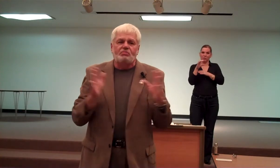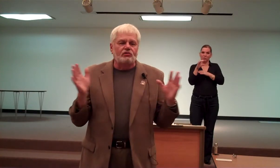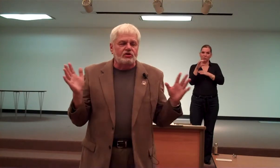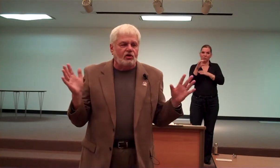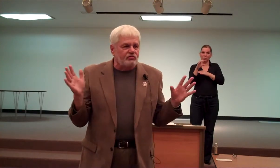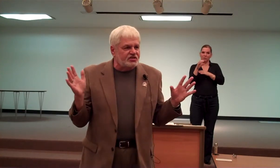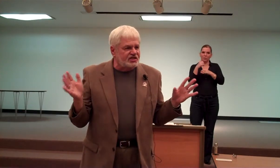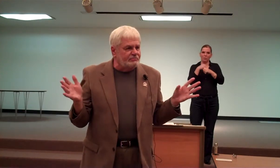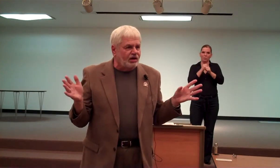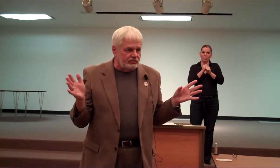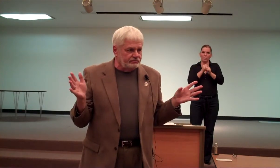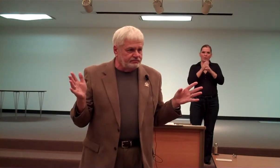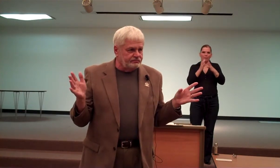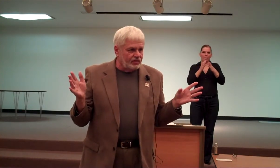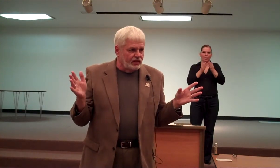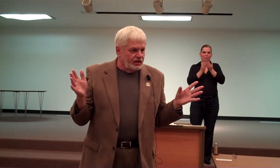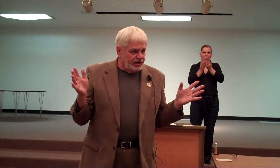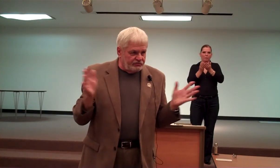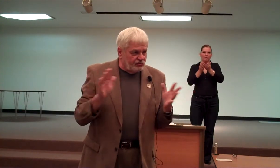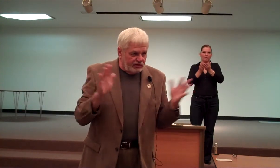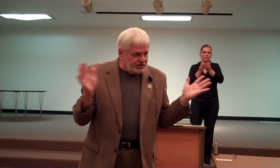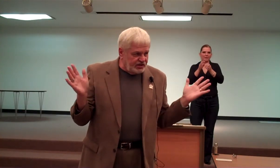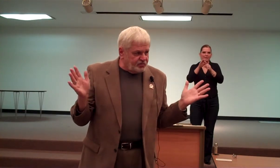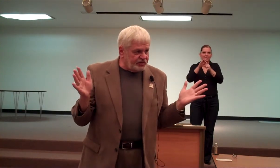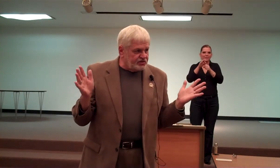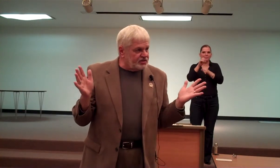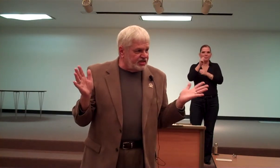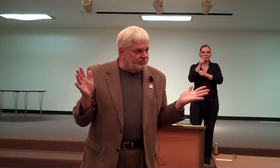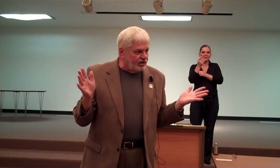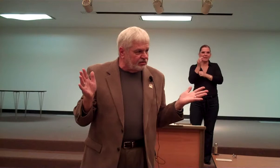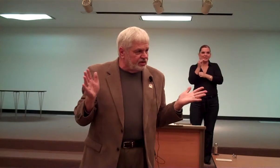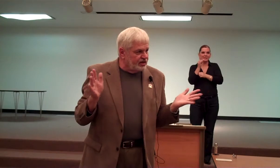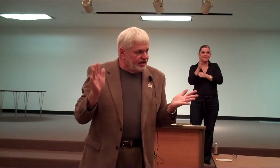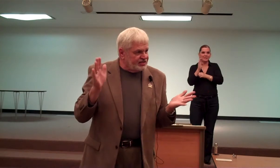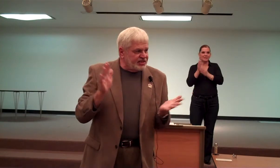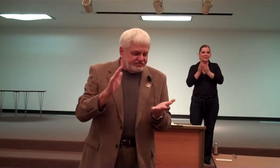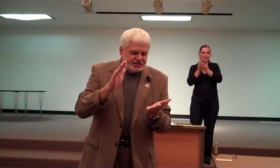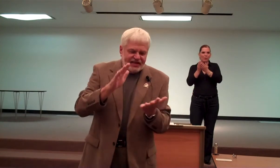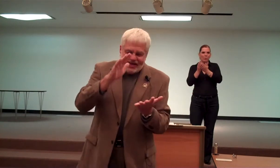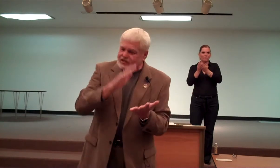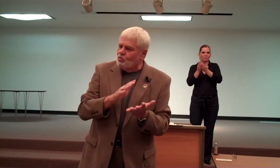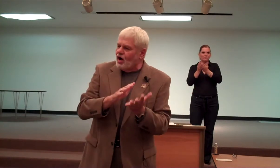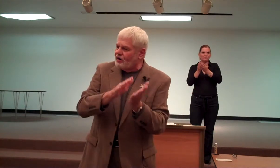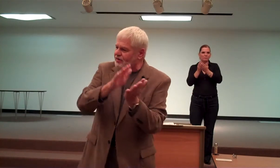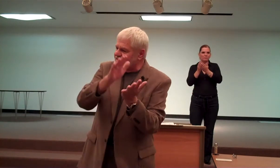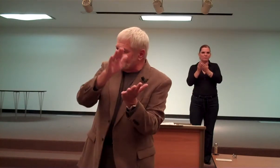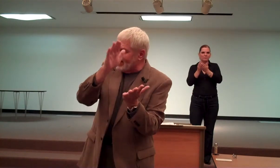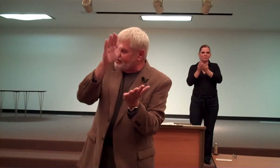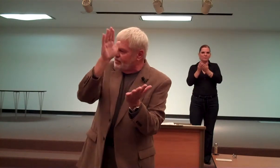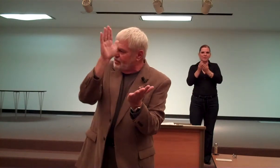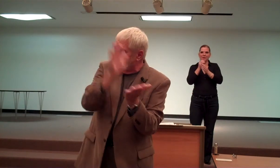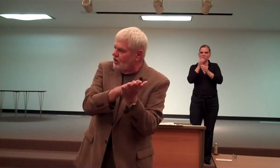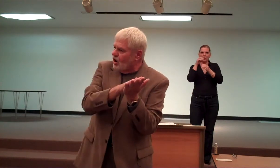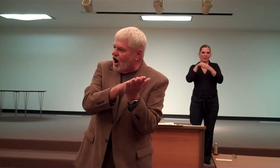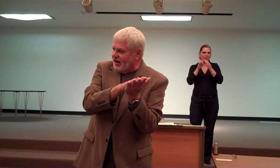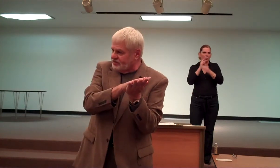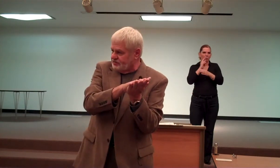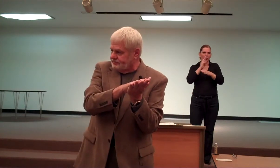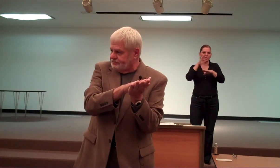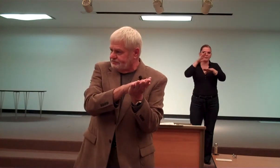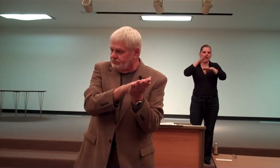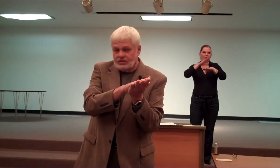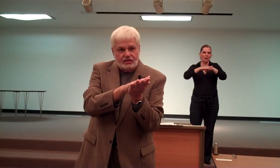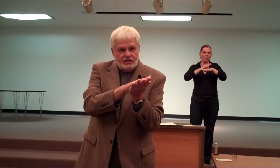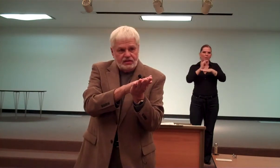created a new boat called the steamboat. And if you've ever seen pictures of steamboat, instead of sitting in the water, it sat on